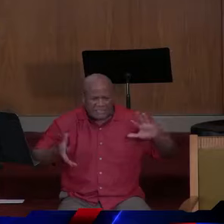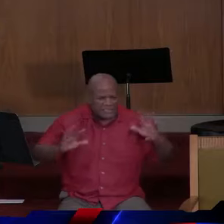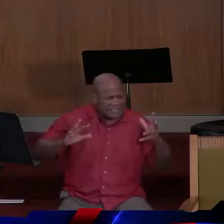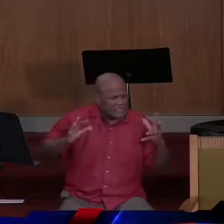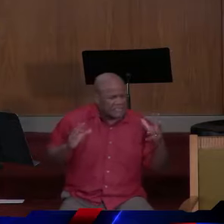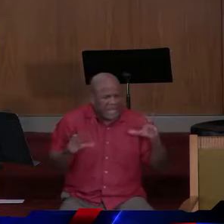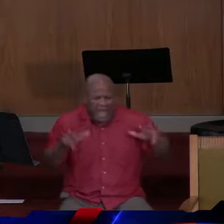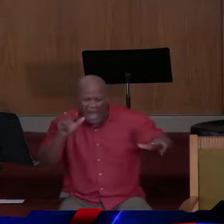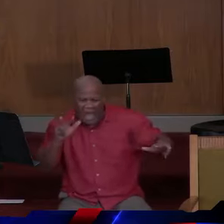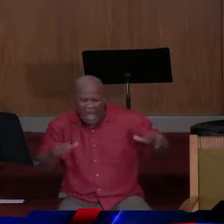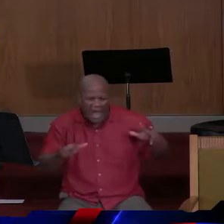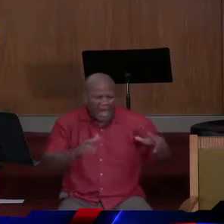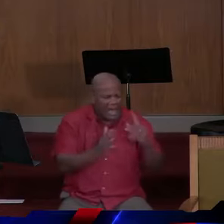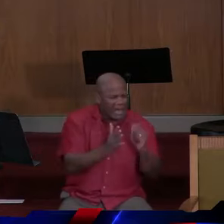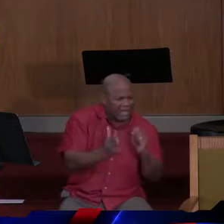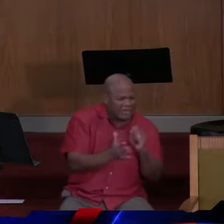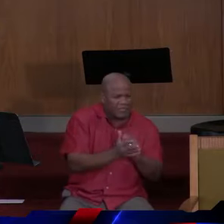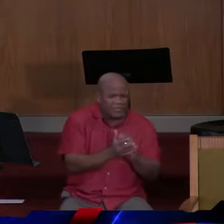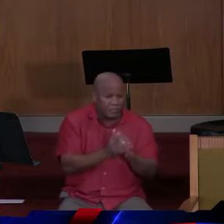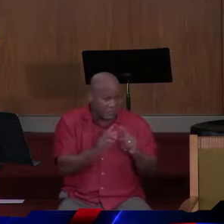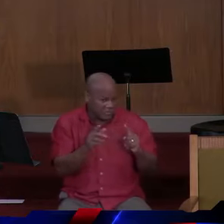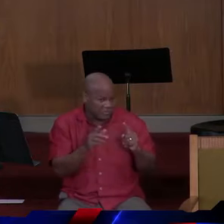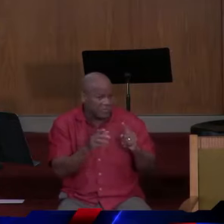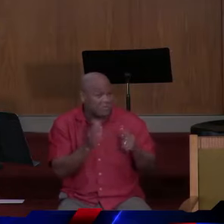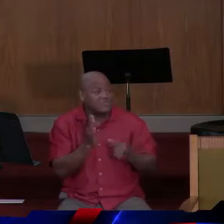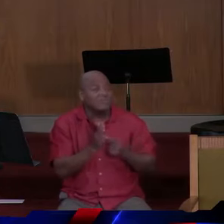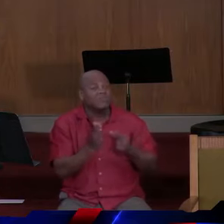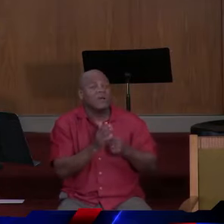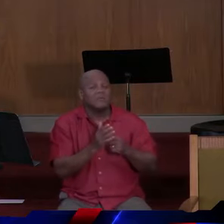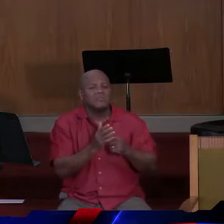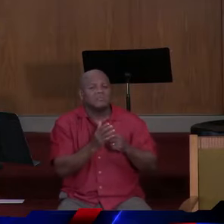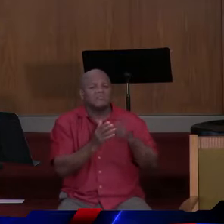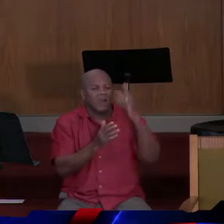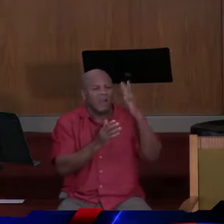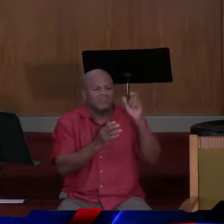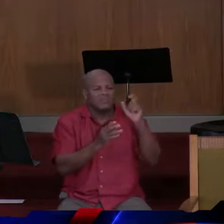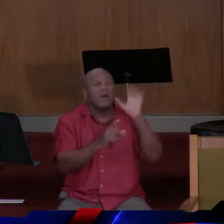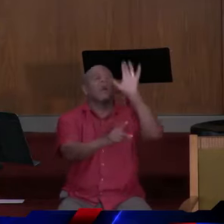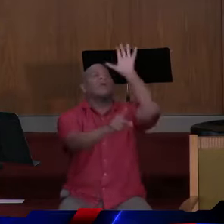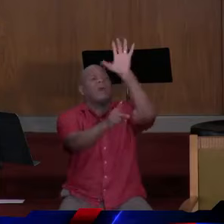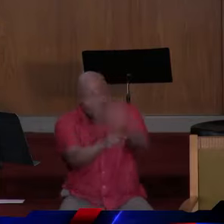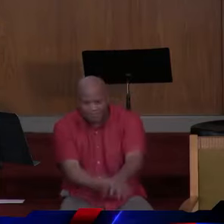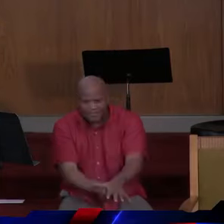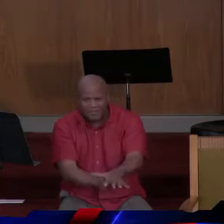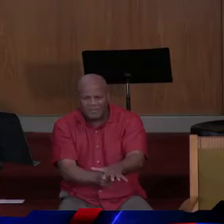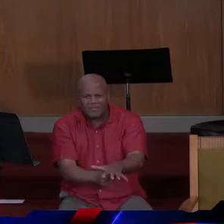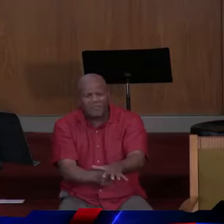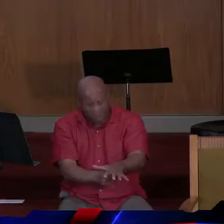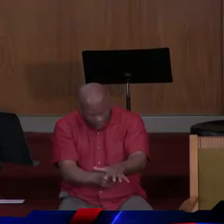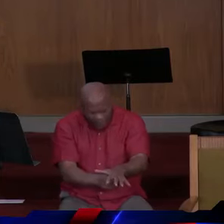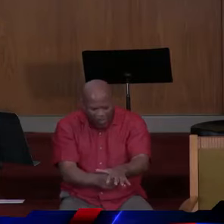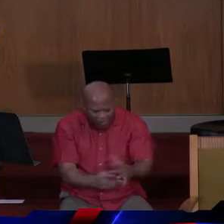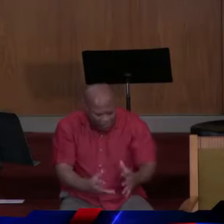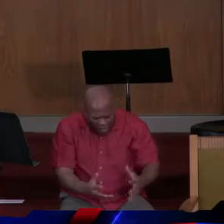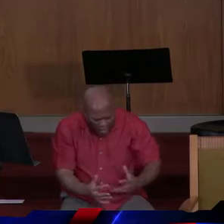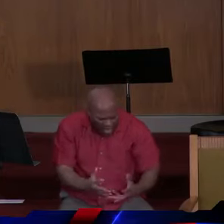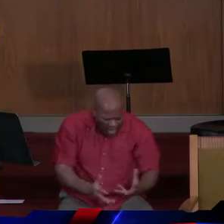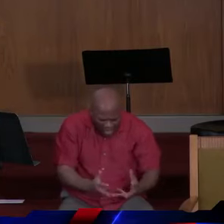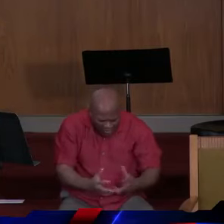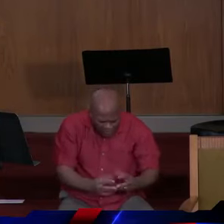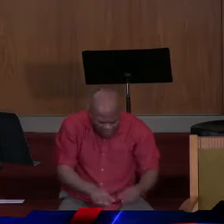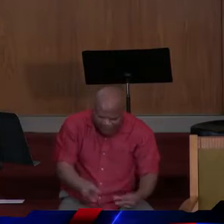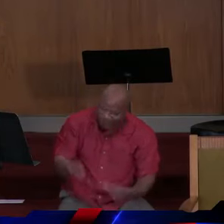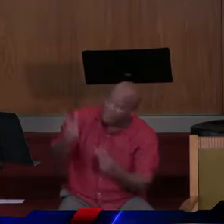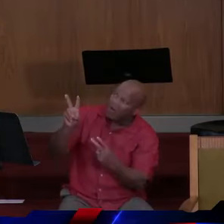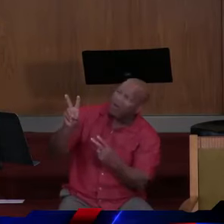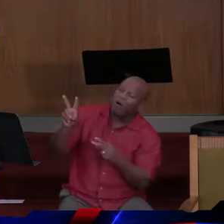listen. Sometimes God got to shut you down to open you up. So many churches are streaming online and they're reaching more people